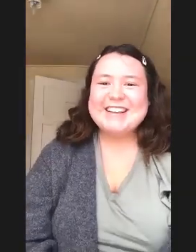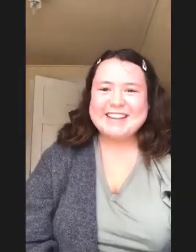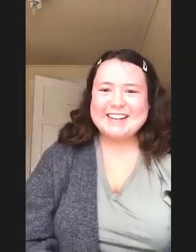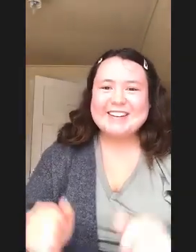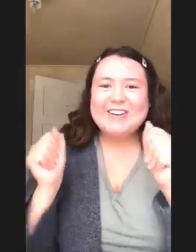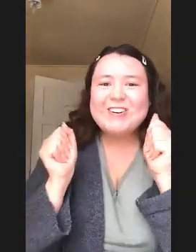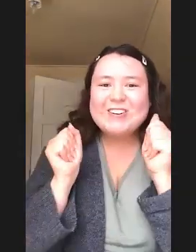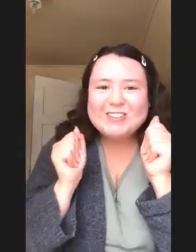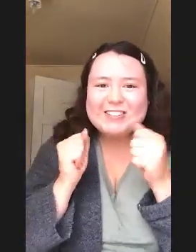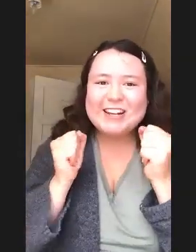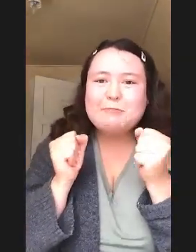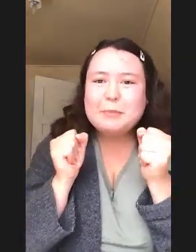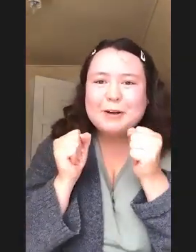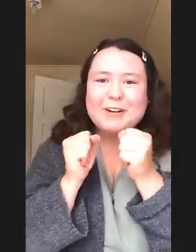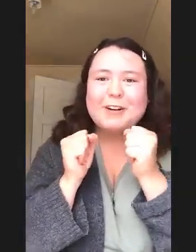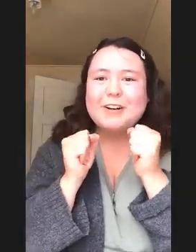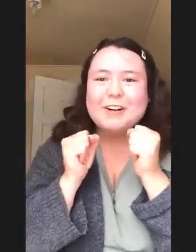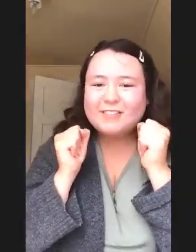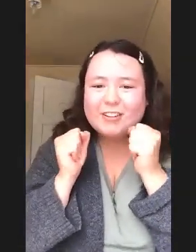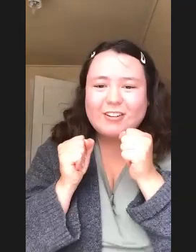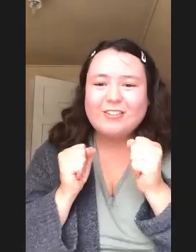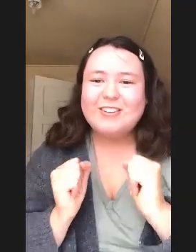then cold, kind of brr, you're cold.